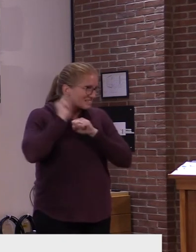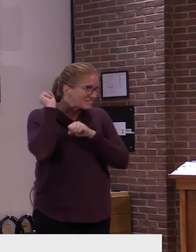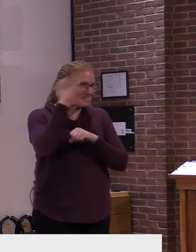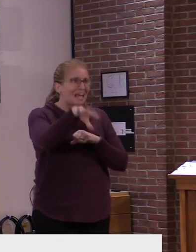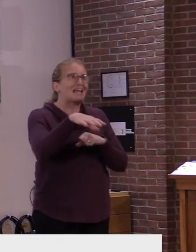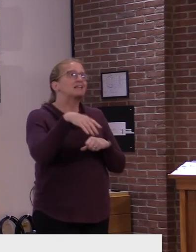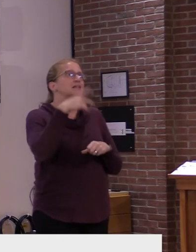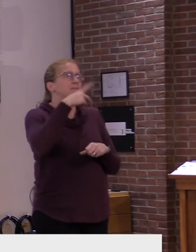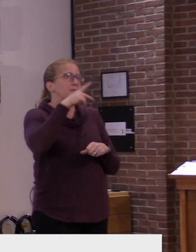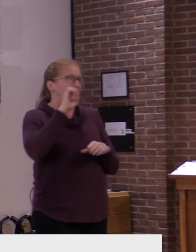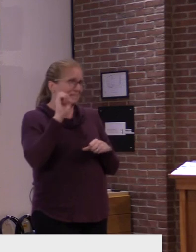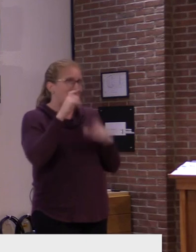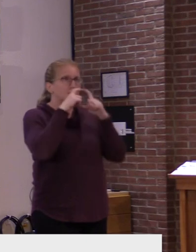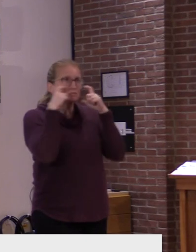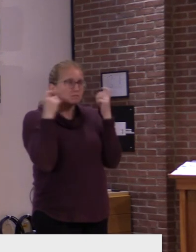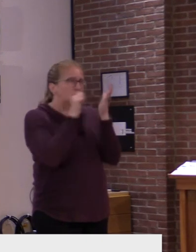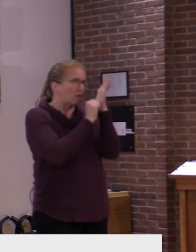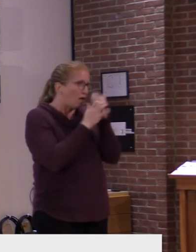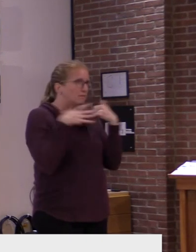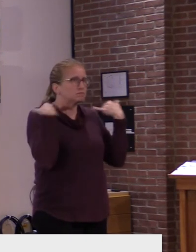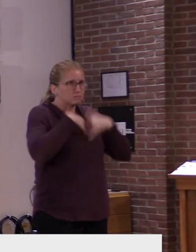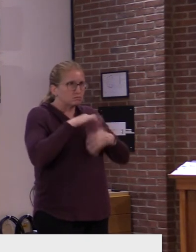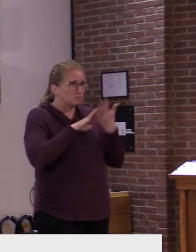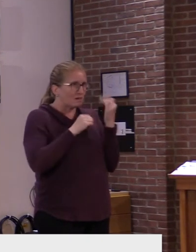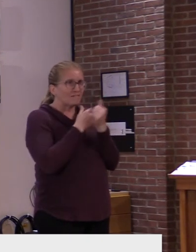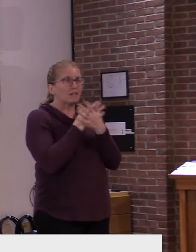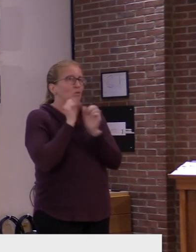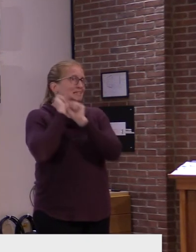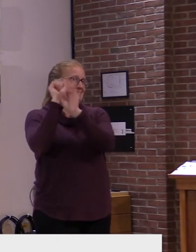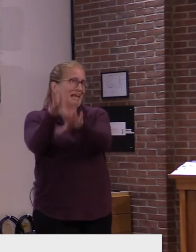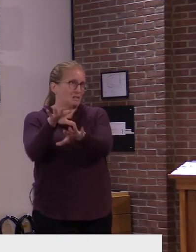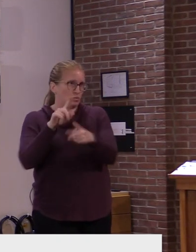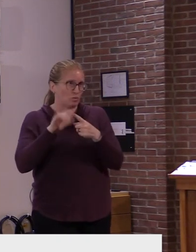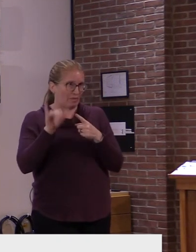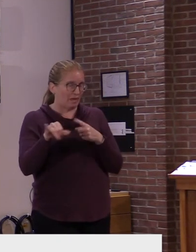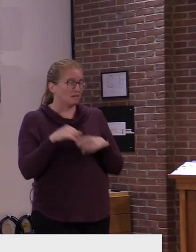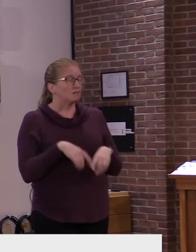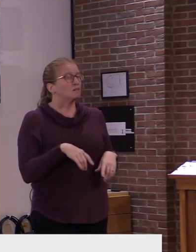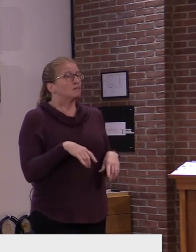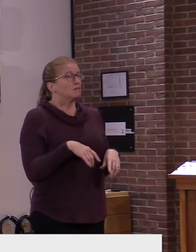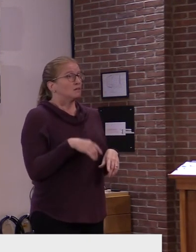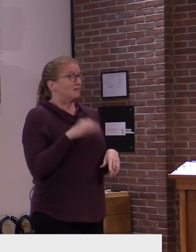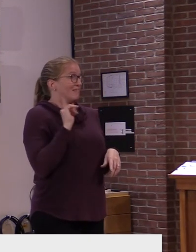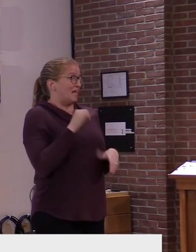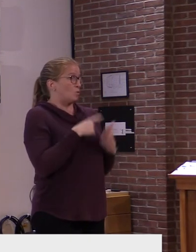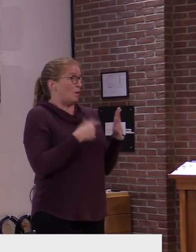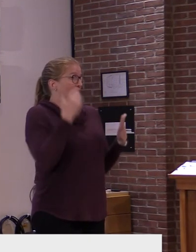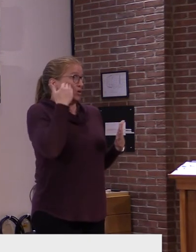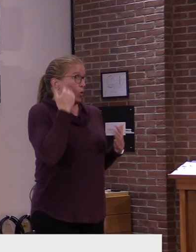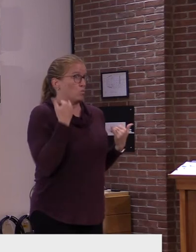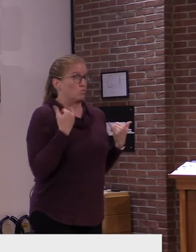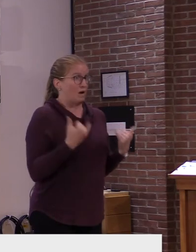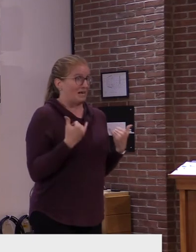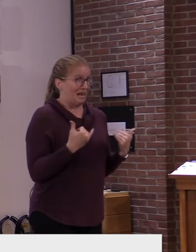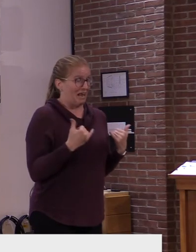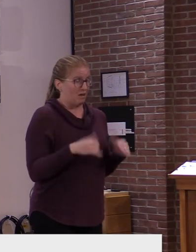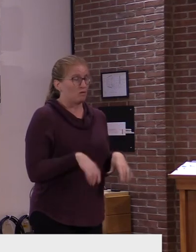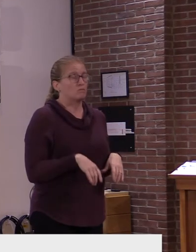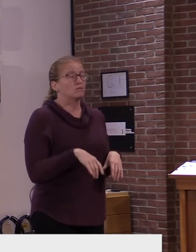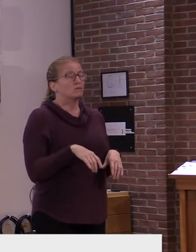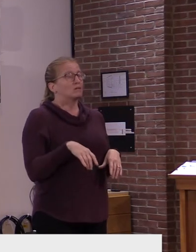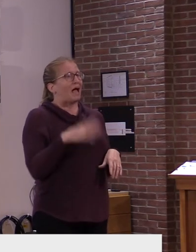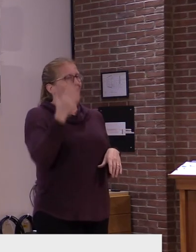to that skilled nursing facility. So that's what I know right now. I know that Dale, the